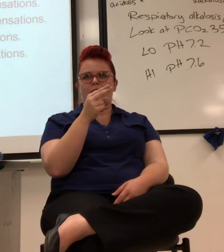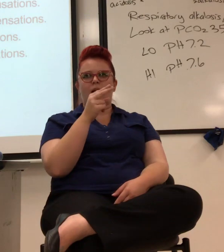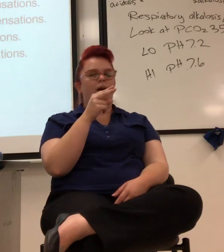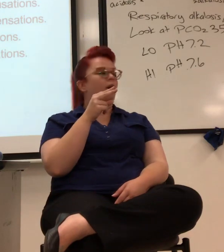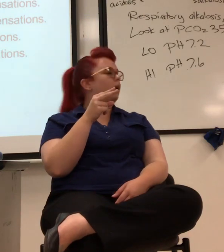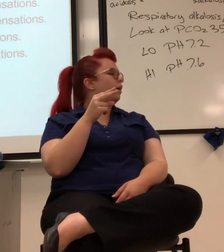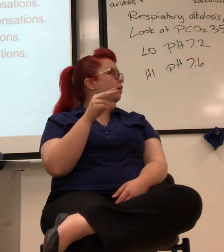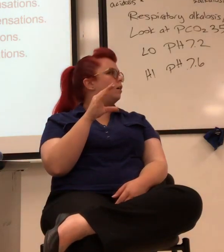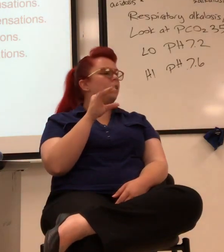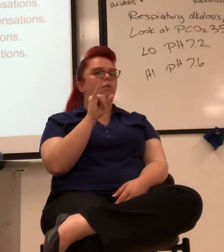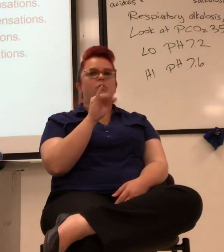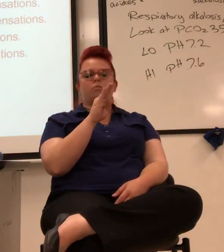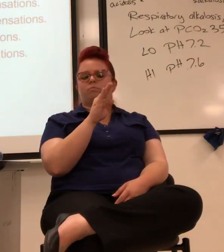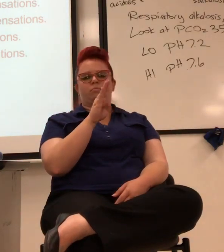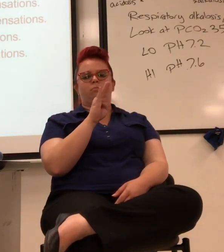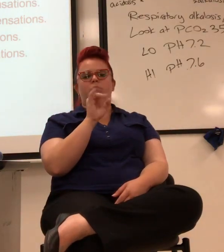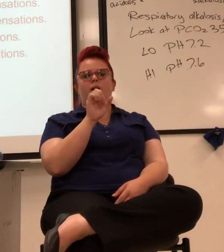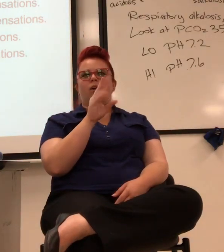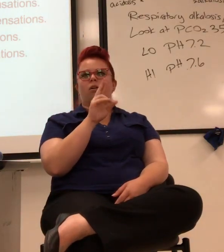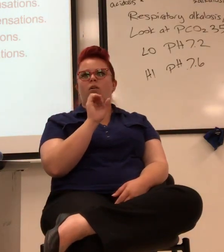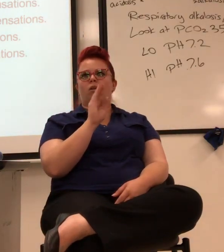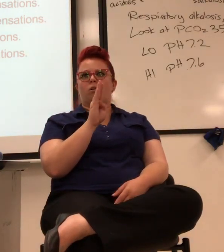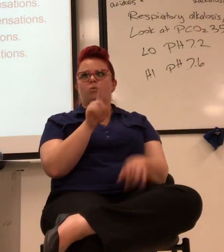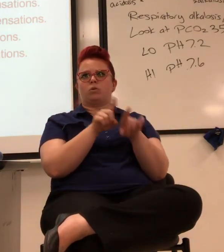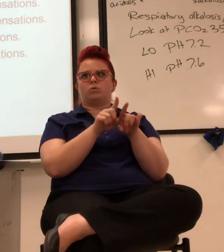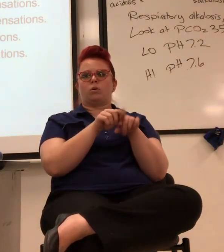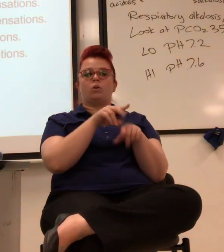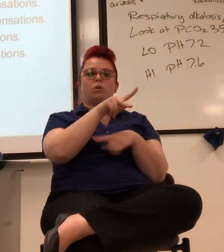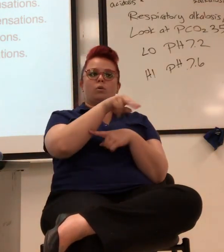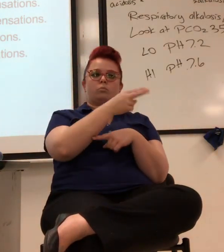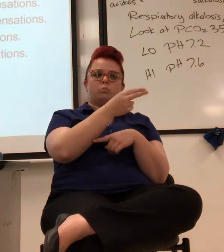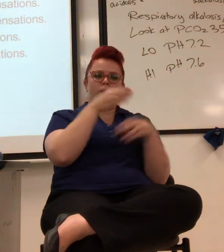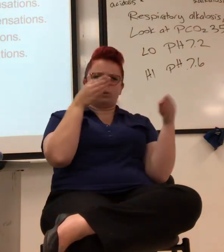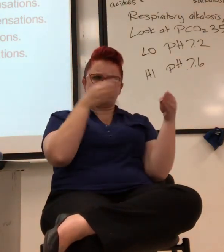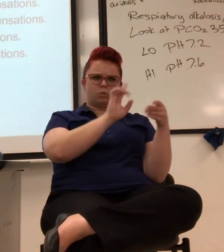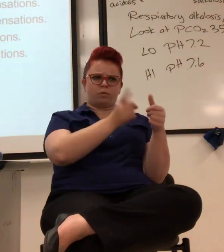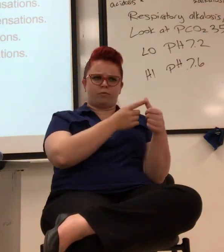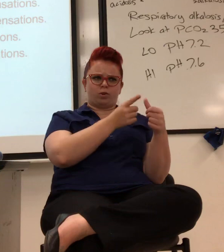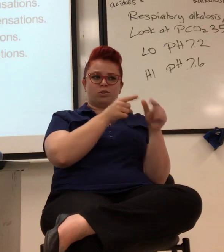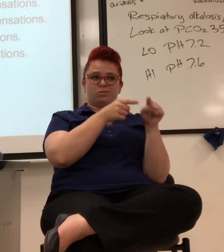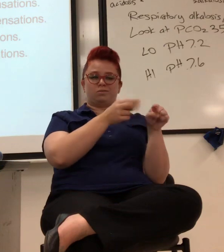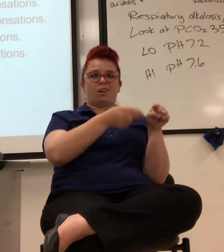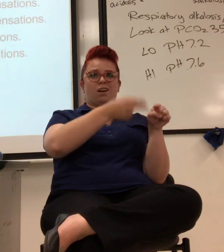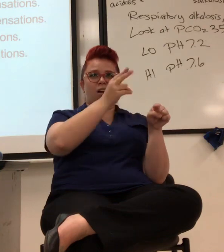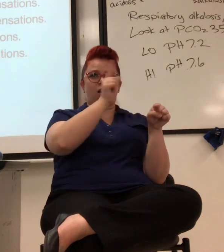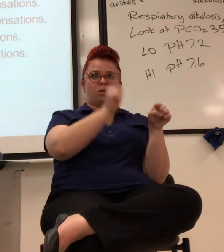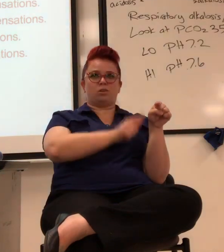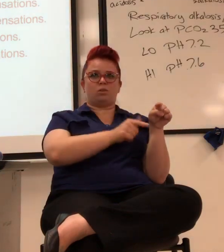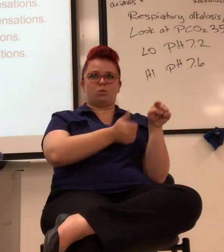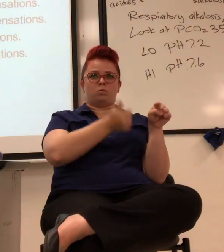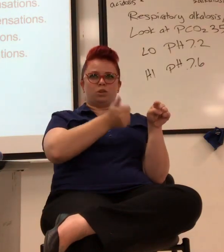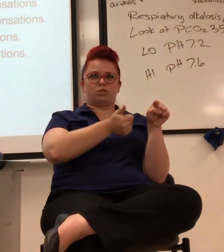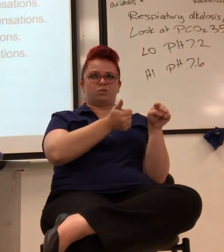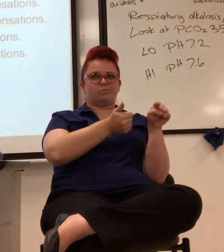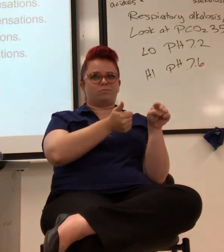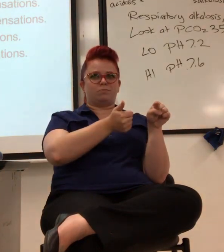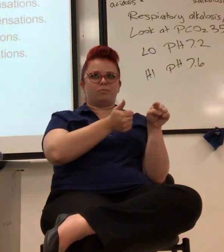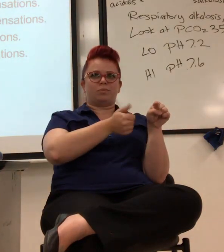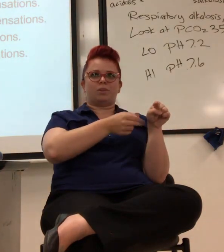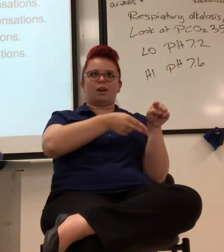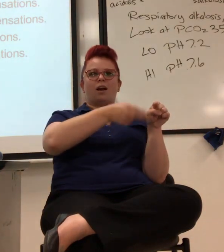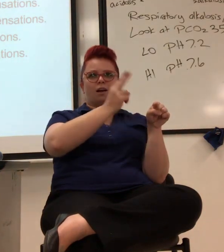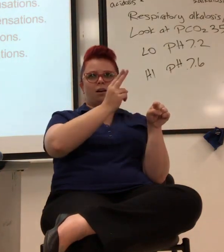Respiratory is opposite, metabolic is equal. If that's low and that's the cause, that's what's driving that low. Right. Well, let's do the